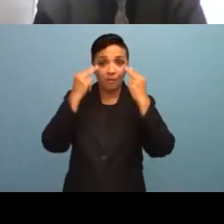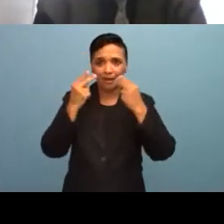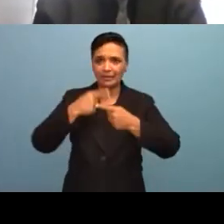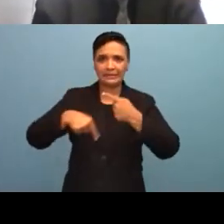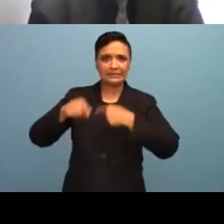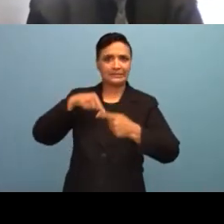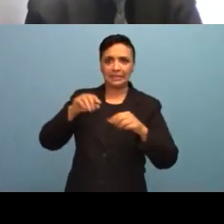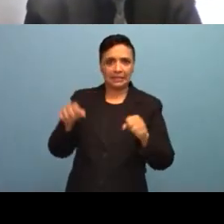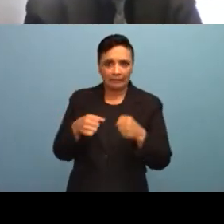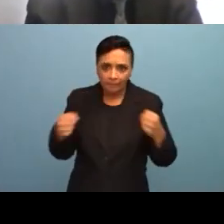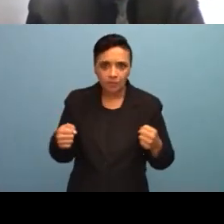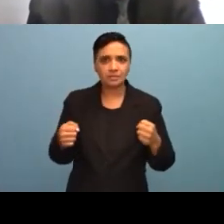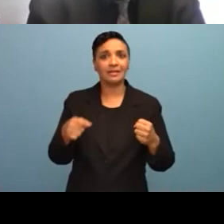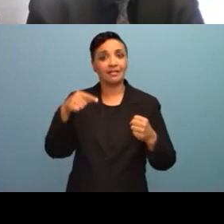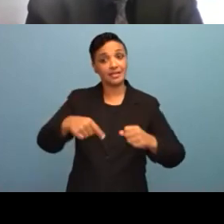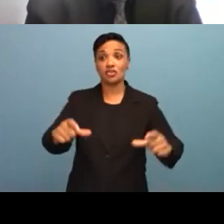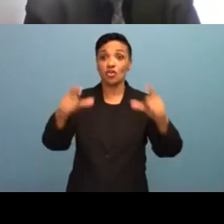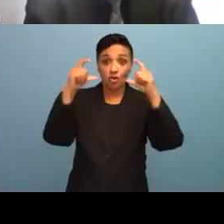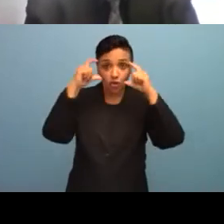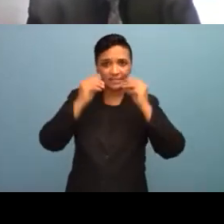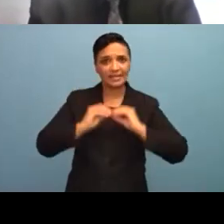eye diseases and impacts on children.